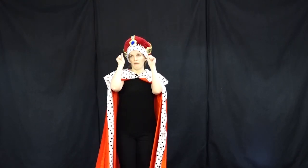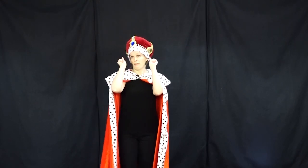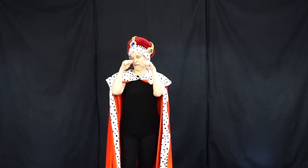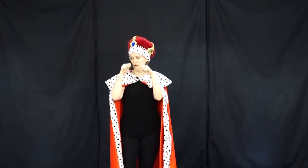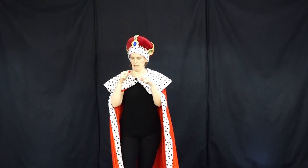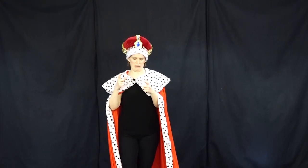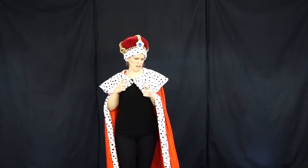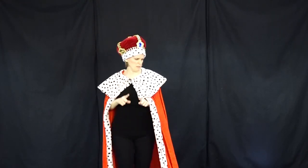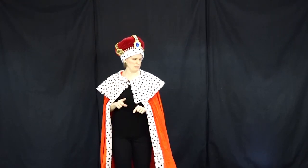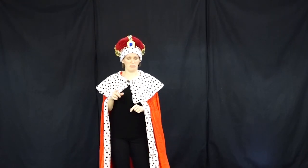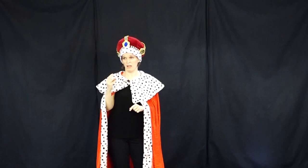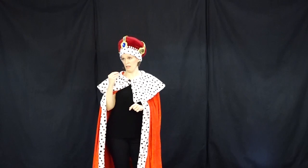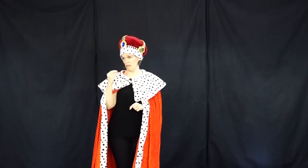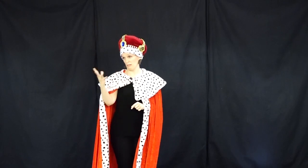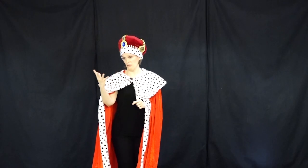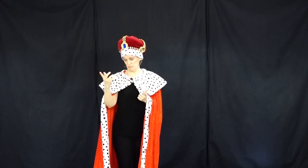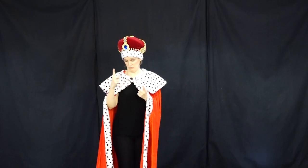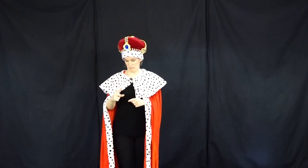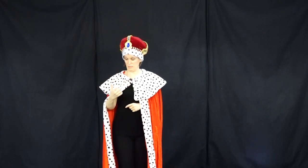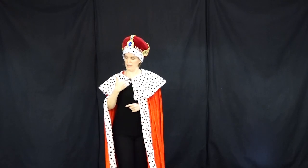You'll be the one complaining when